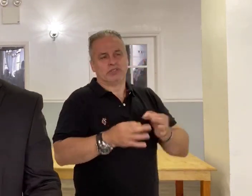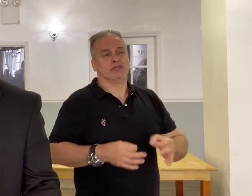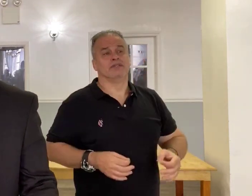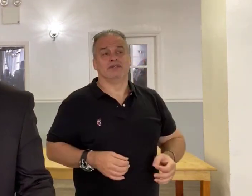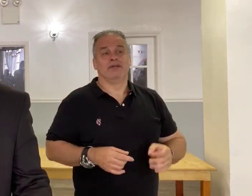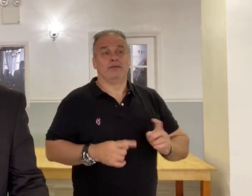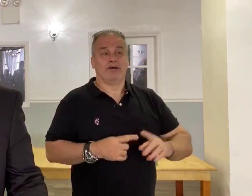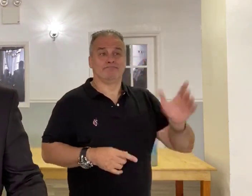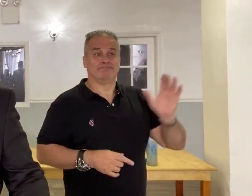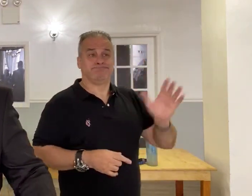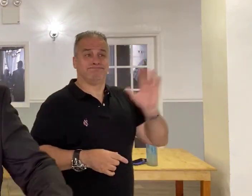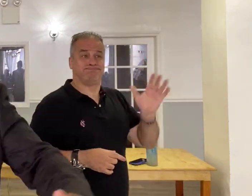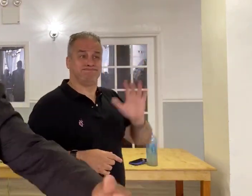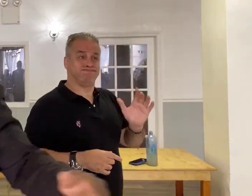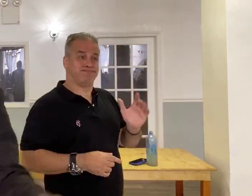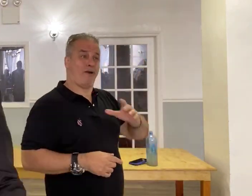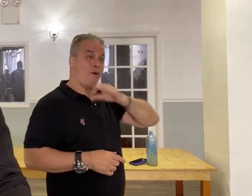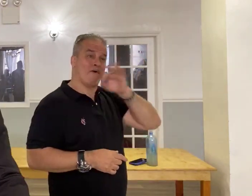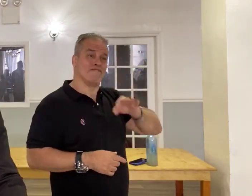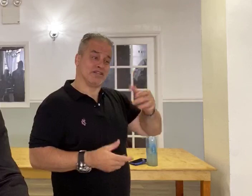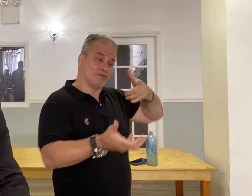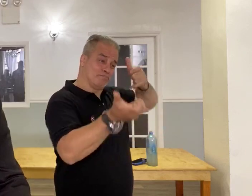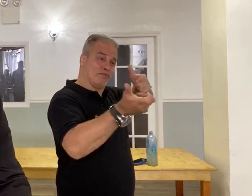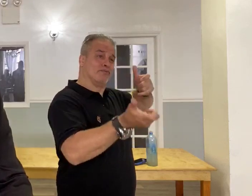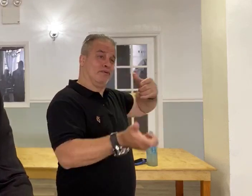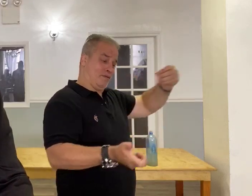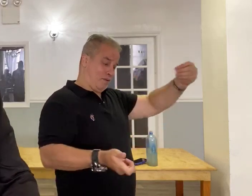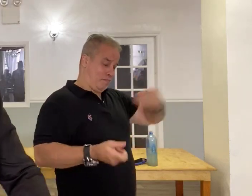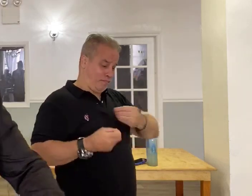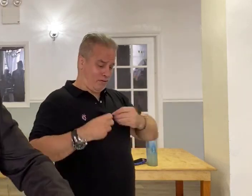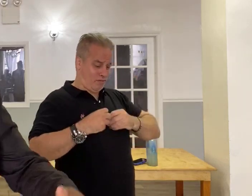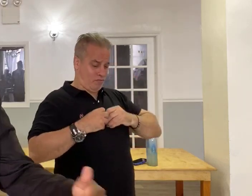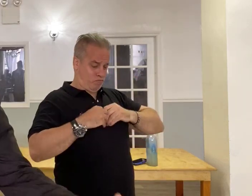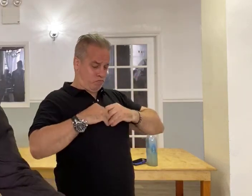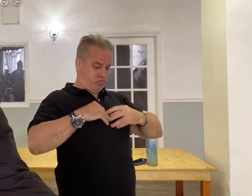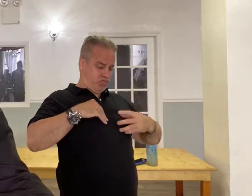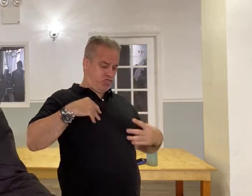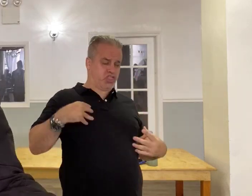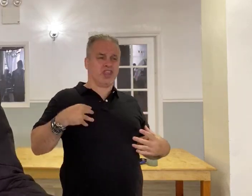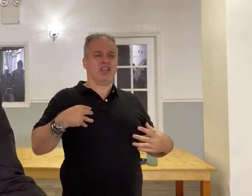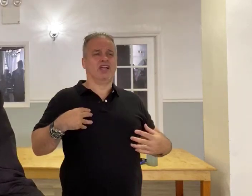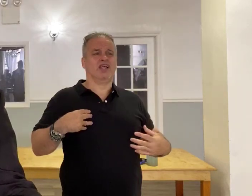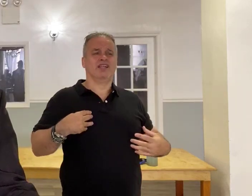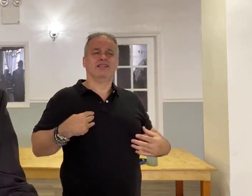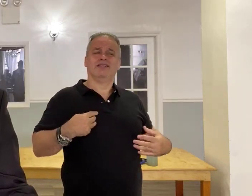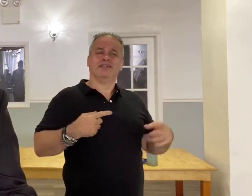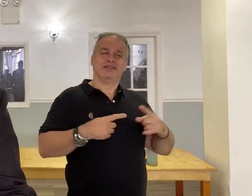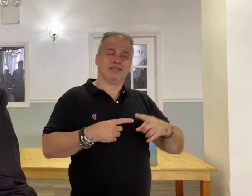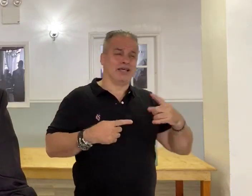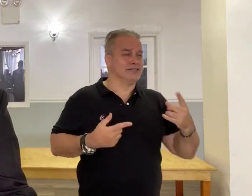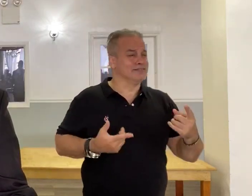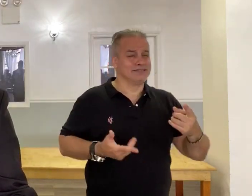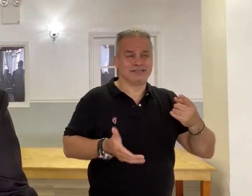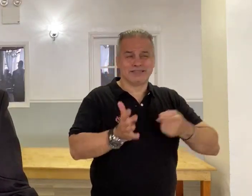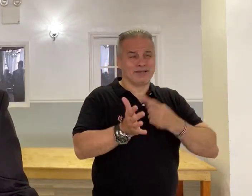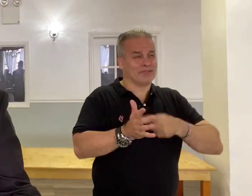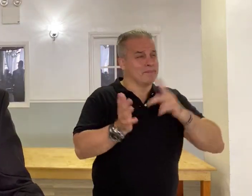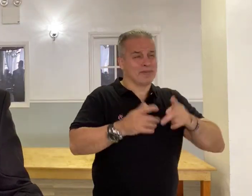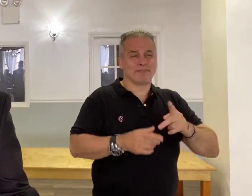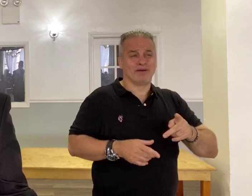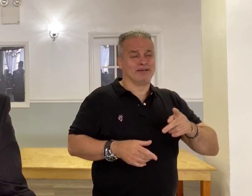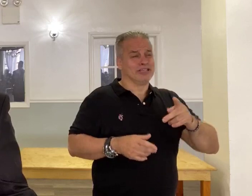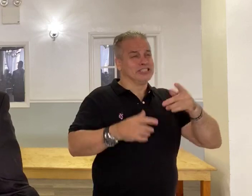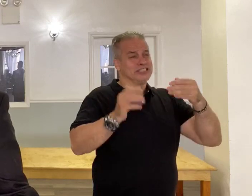painkillers in those days. And they did these. Can you imagine having a limb removed?